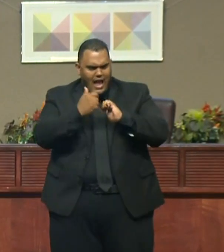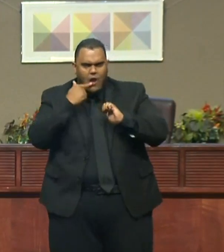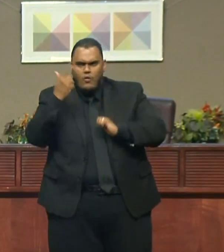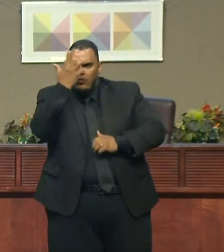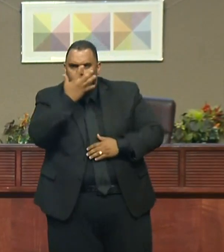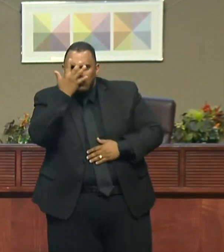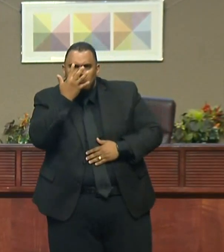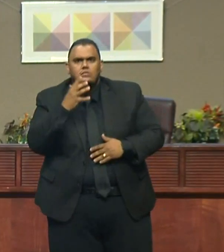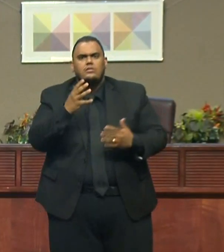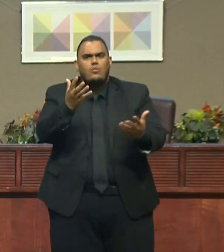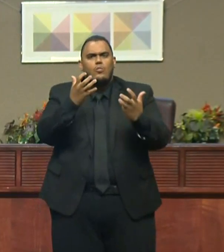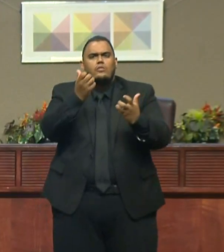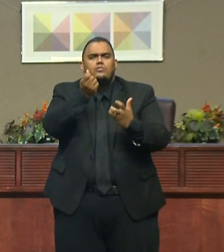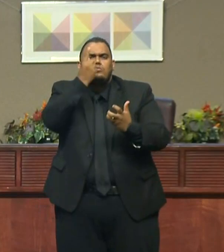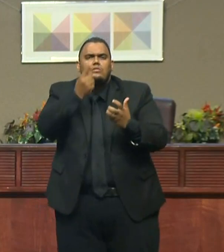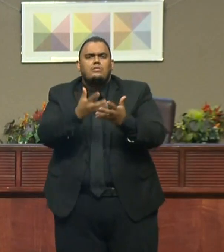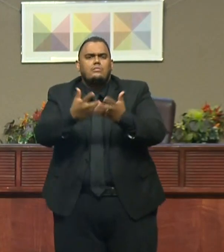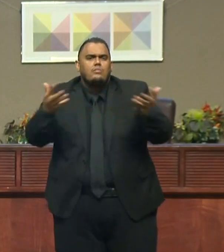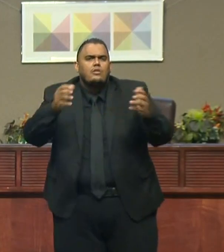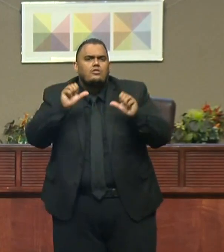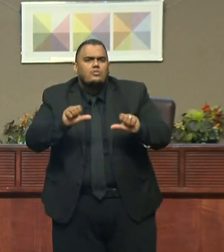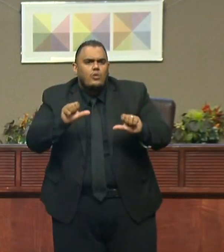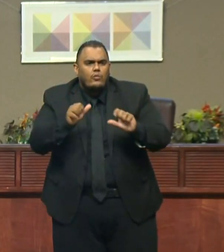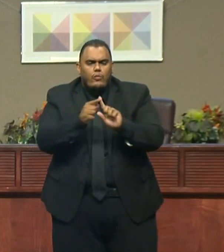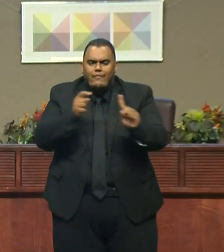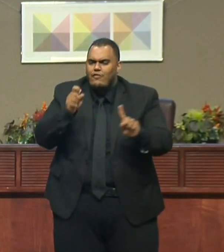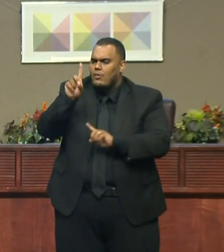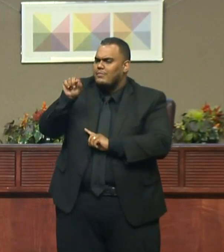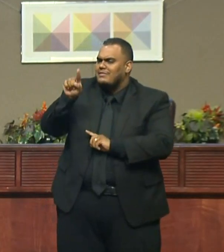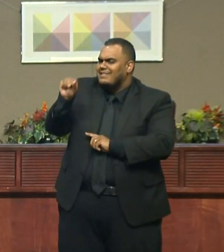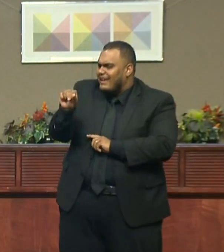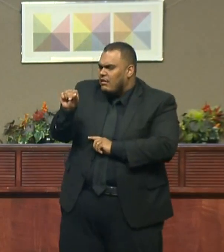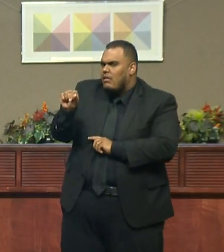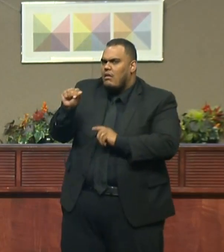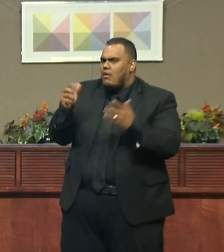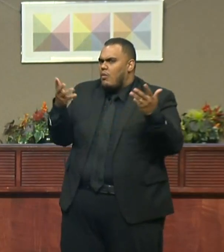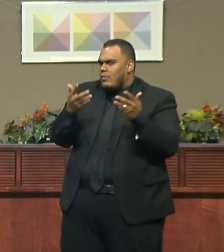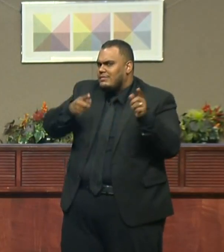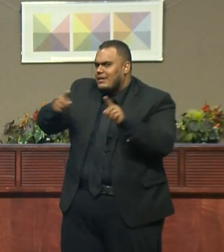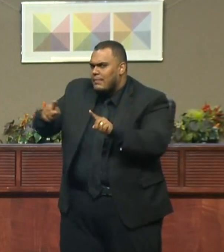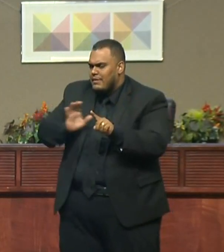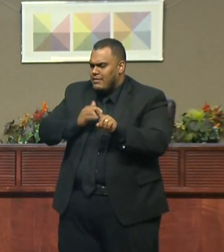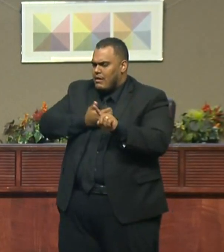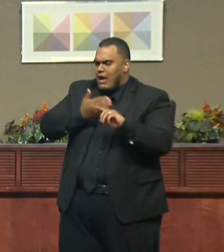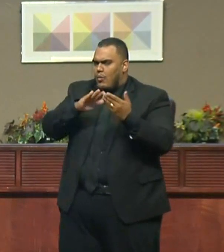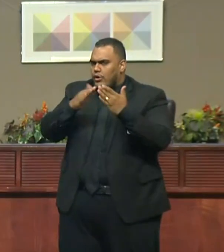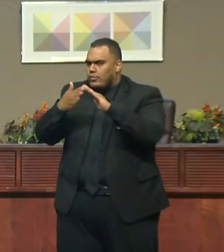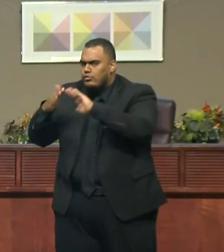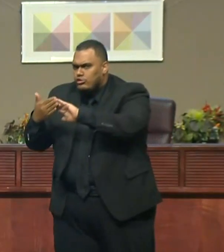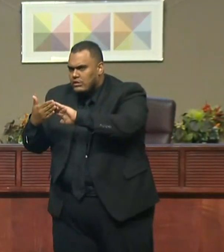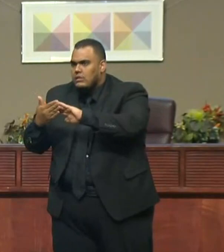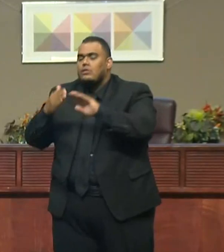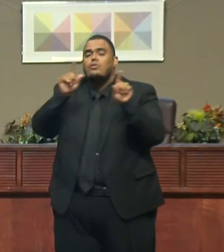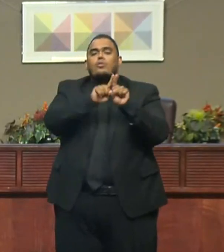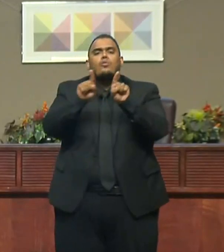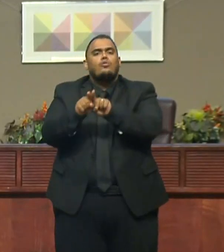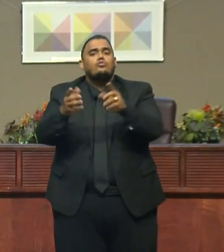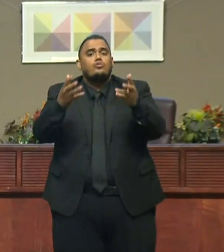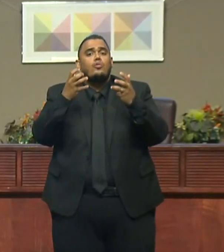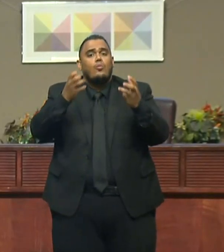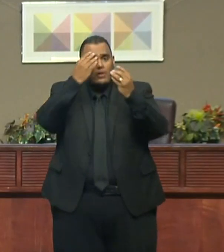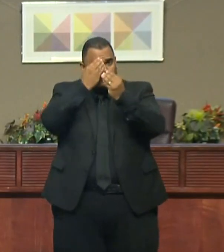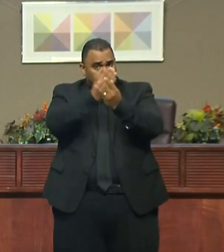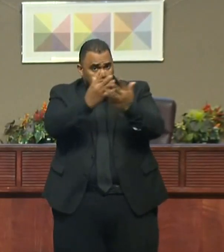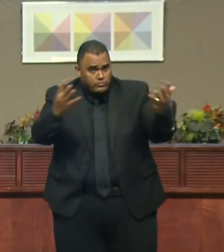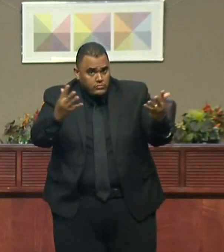much as we can from the data what may be happening in our community. But before that, I want to also clarify a statement that I did last